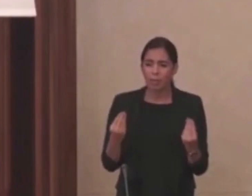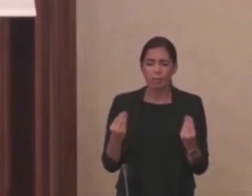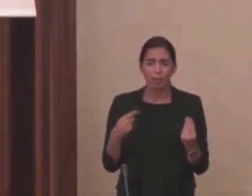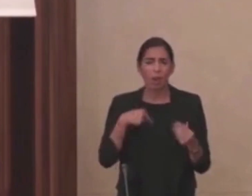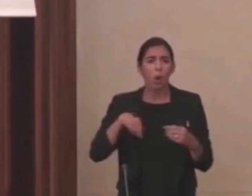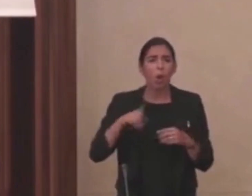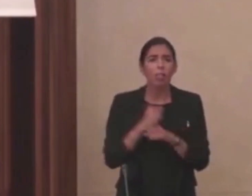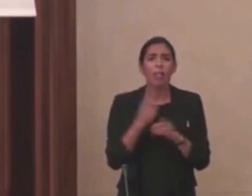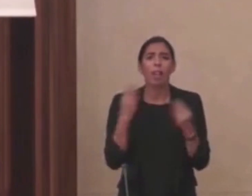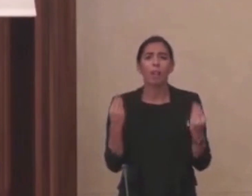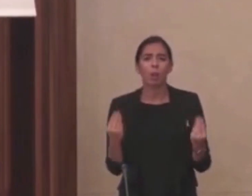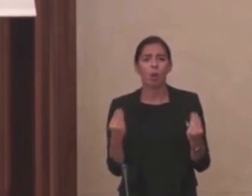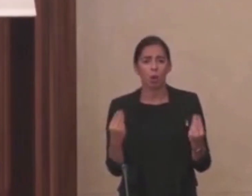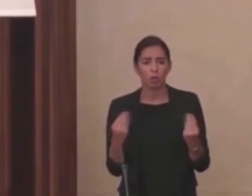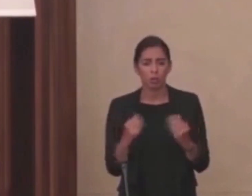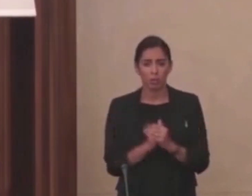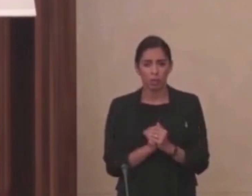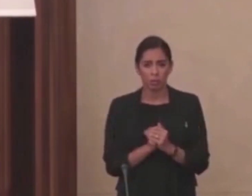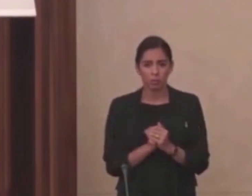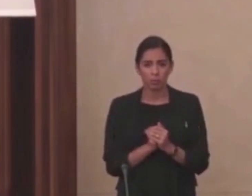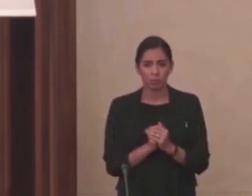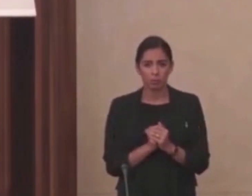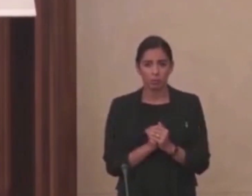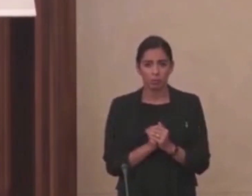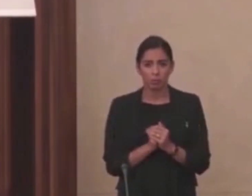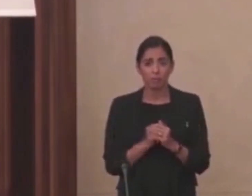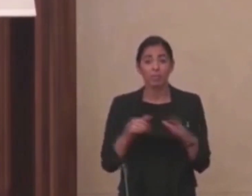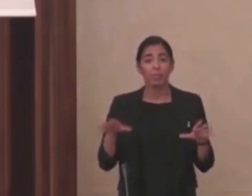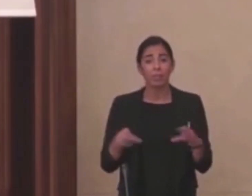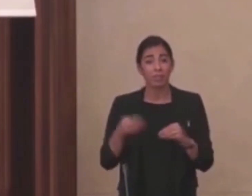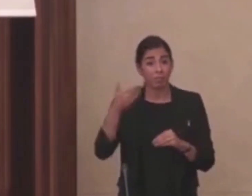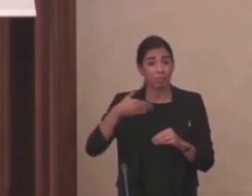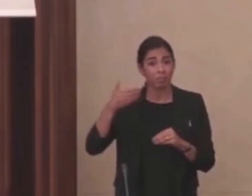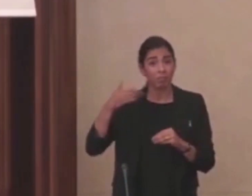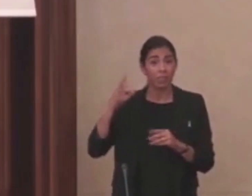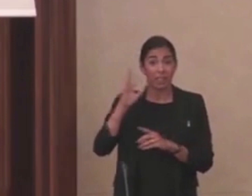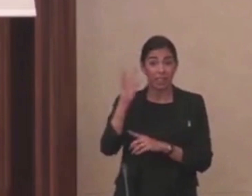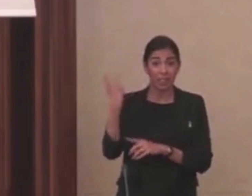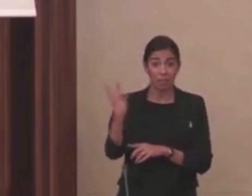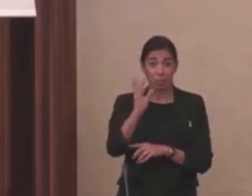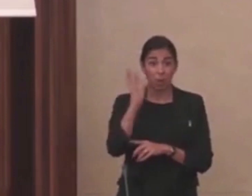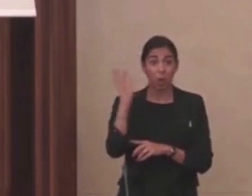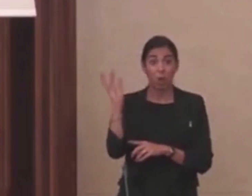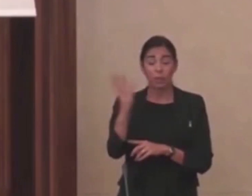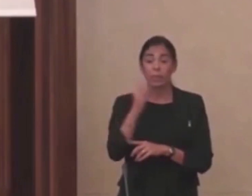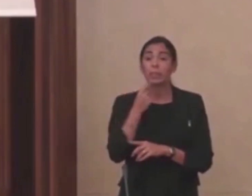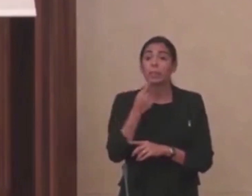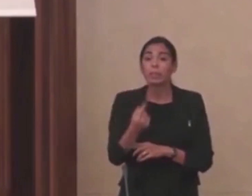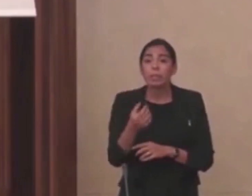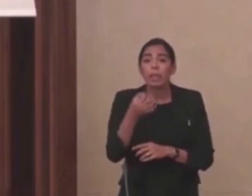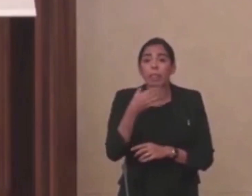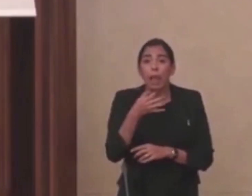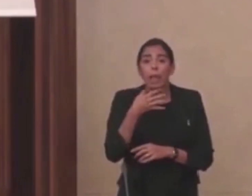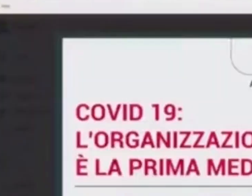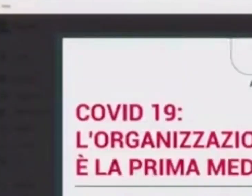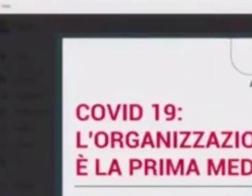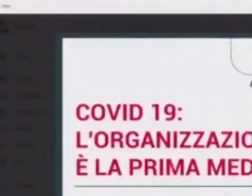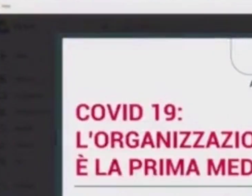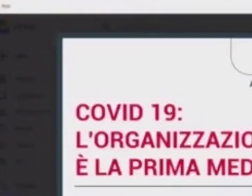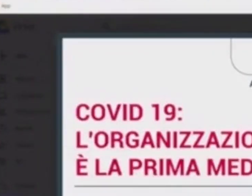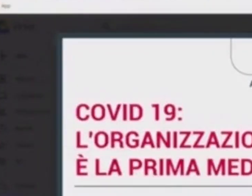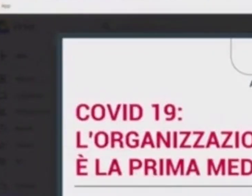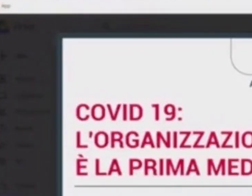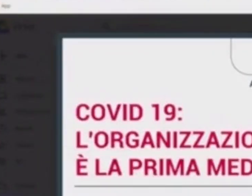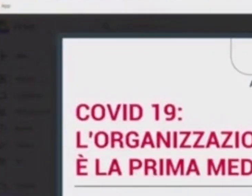Una to delle prime combat risposte against che ci this arrivò threat? What can we do? One of the tachipirina first vigile attesa, answers che ha poi